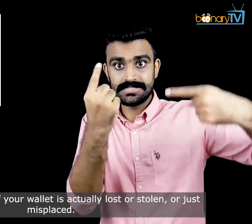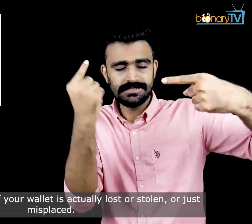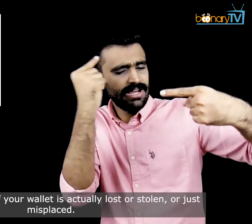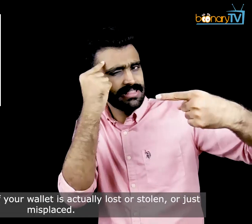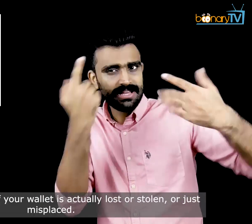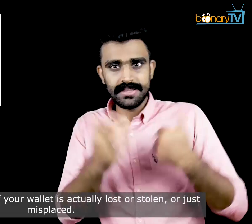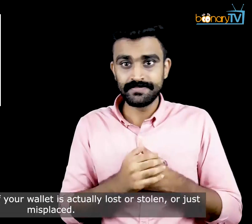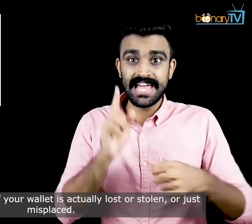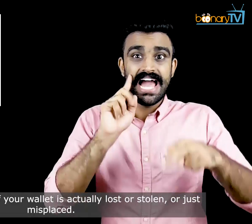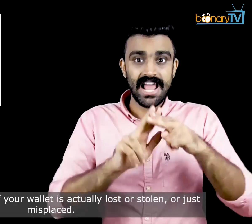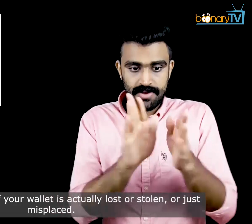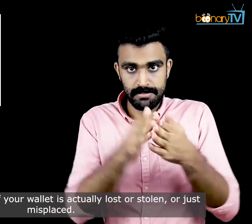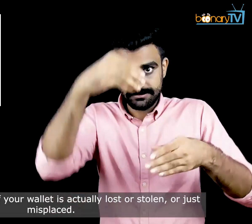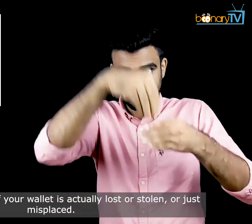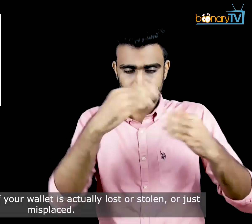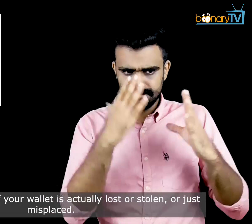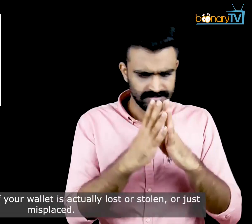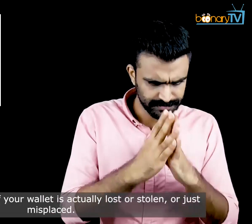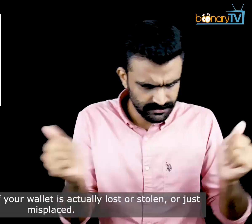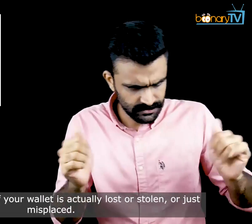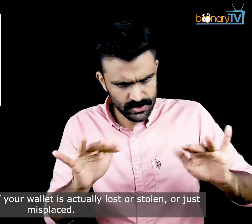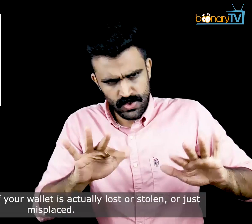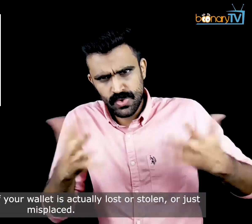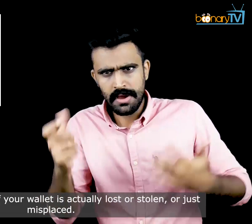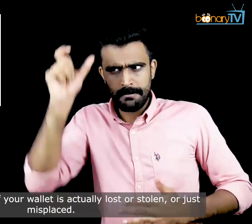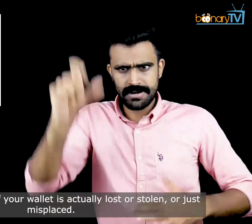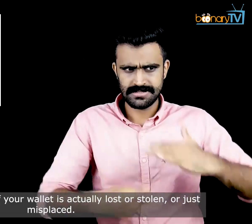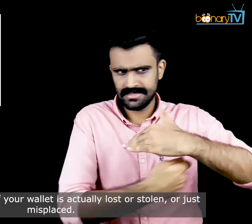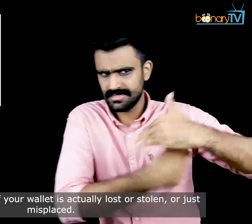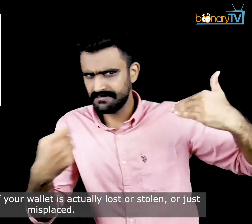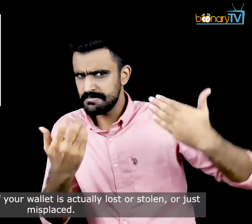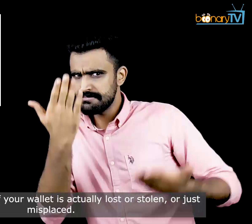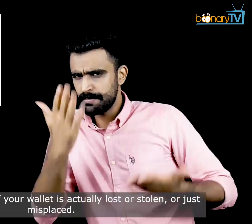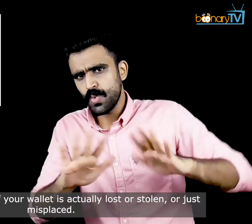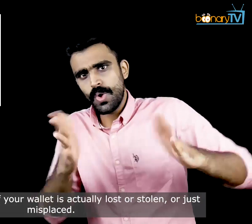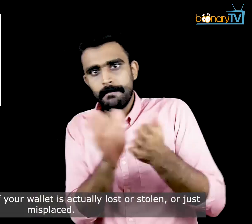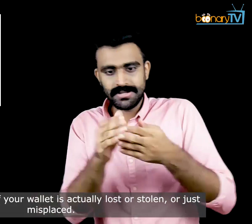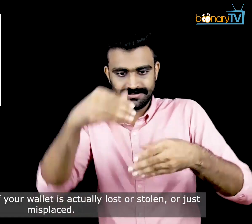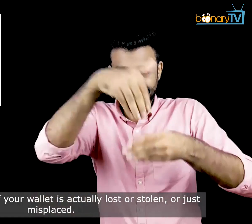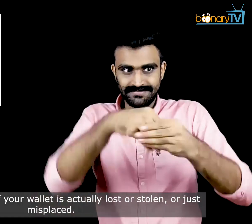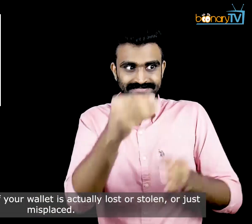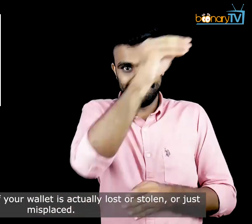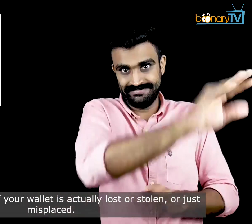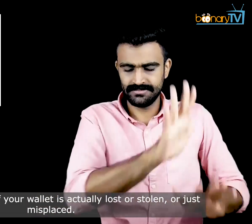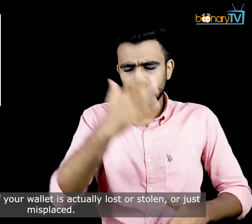First of all, find out if your wallet is actually lost or stolen or just